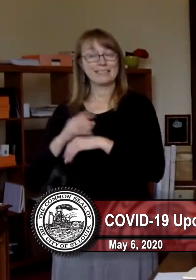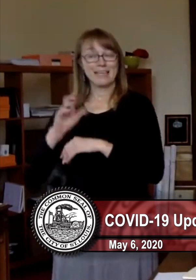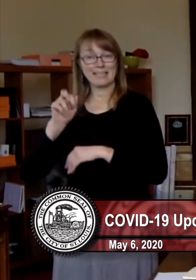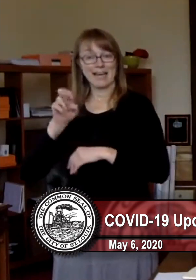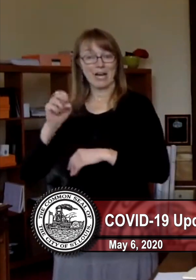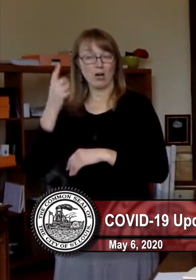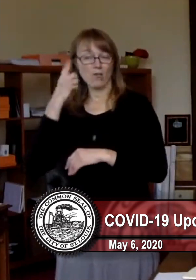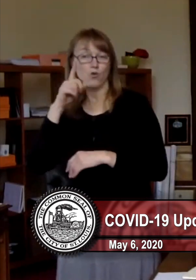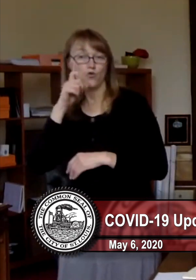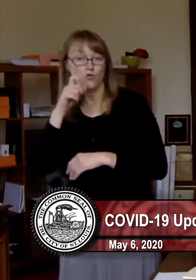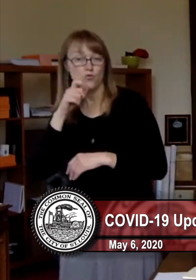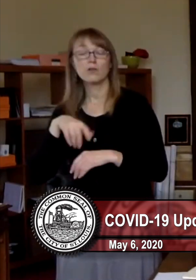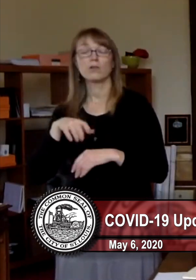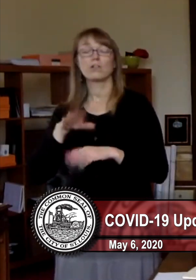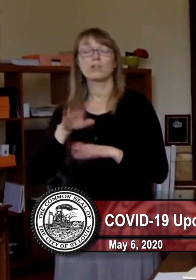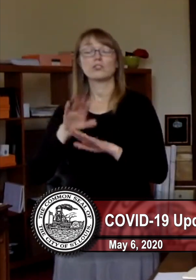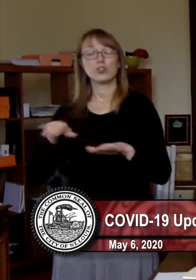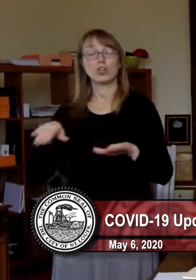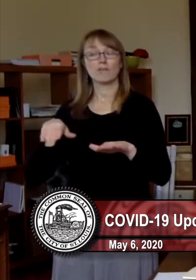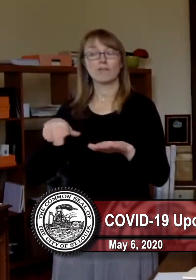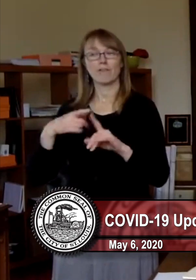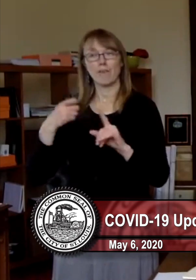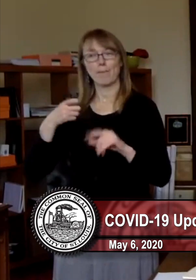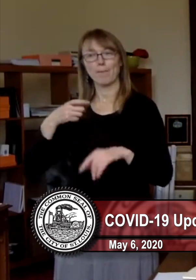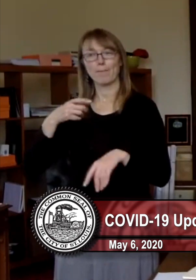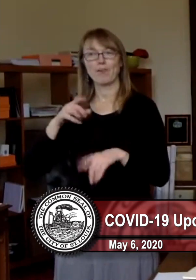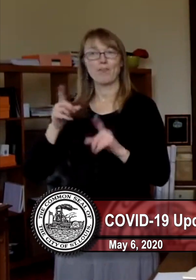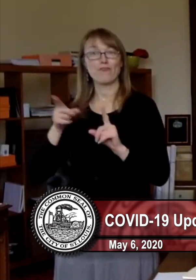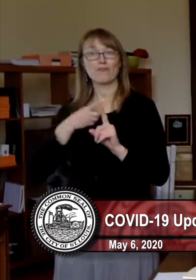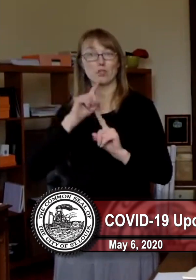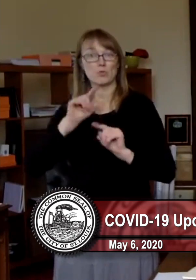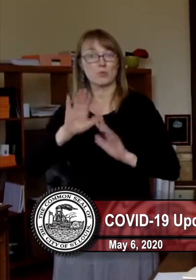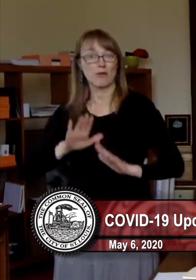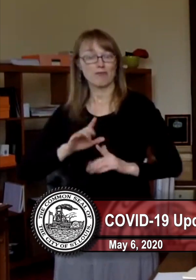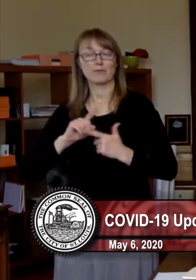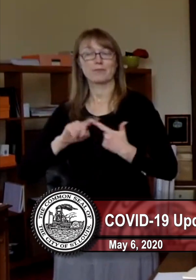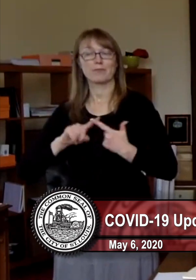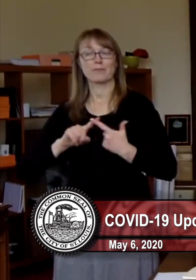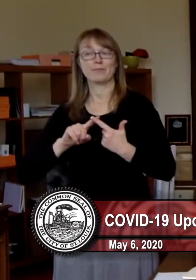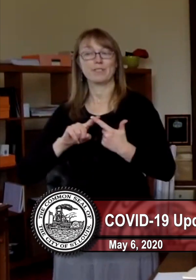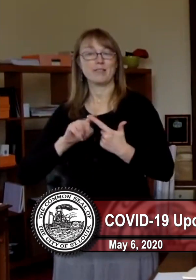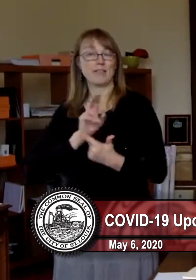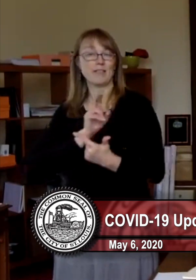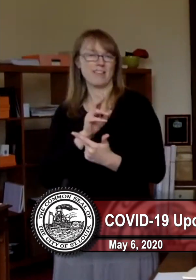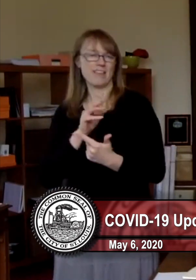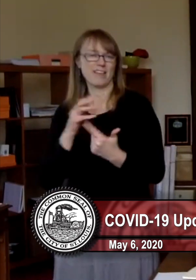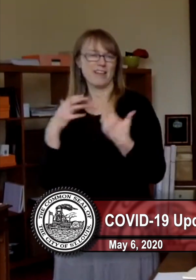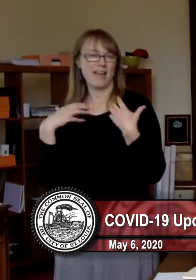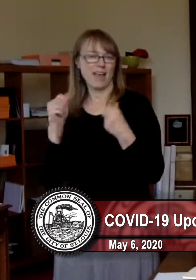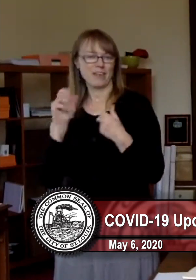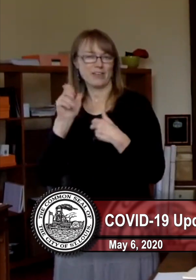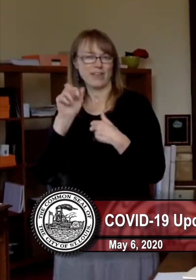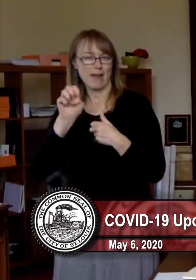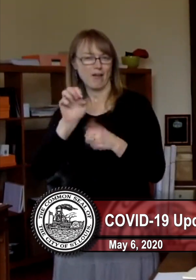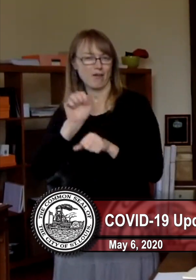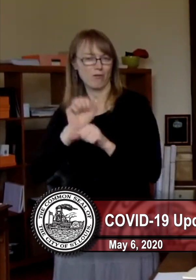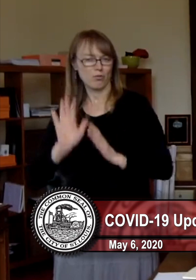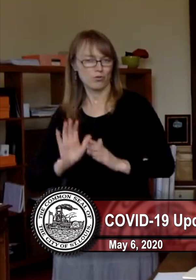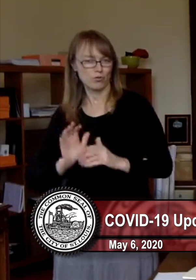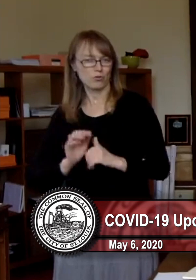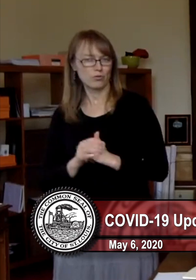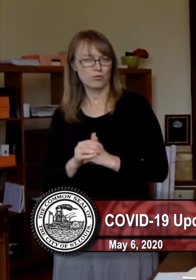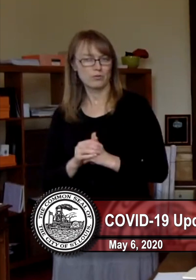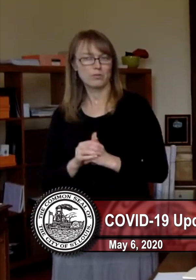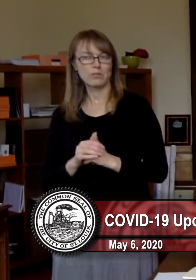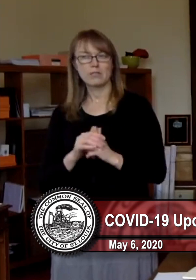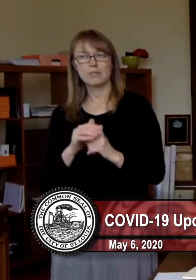health workers. So we are talking with those childcare centers. We expect that more will be able to